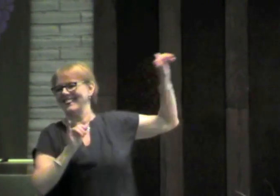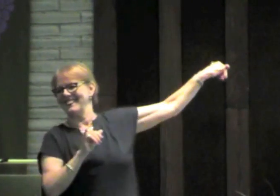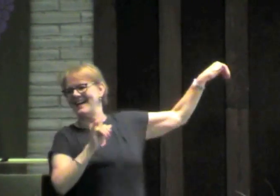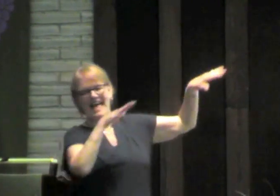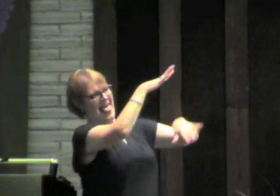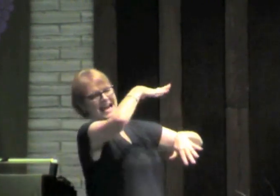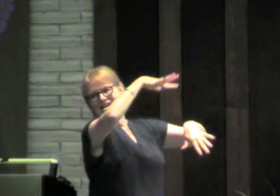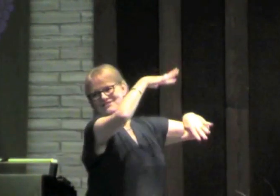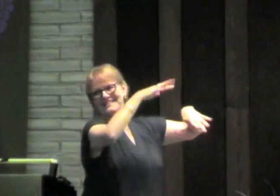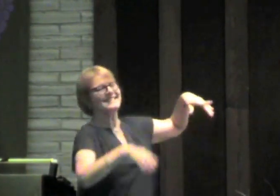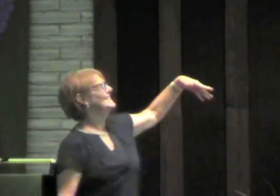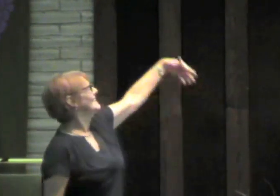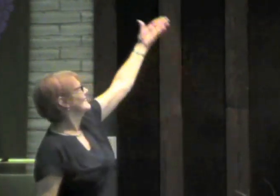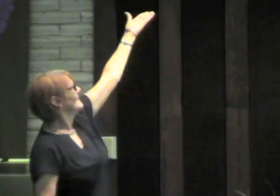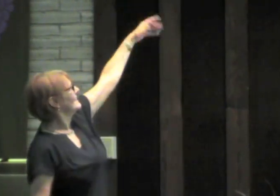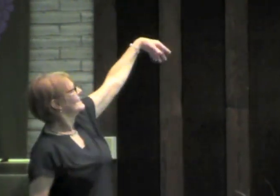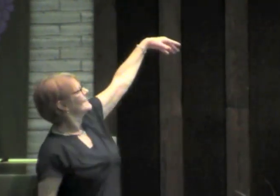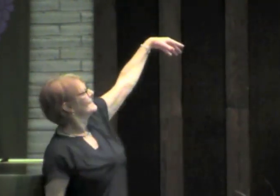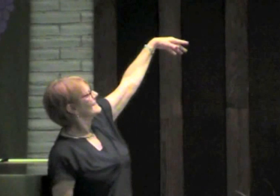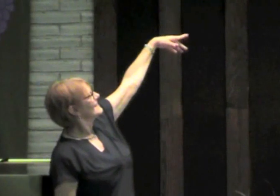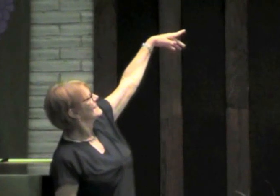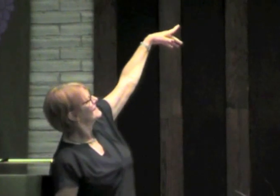then the shepherds flocked to that area.